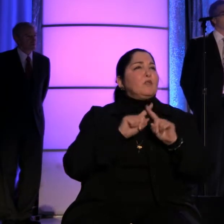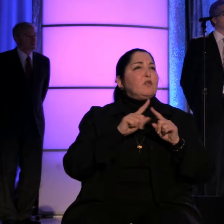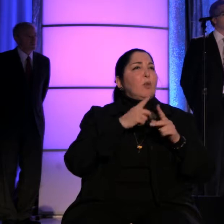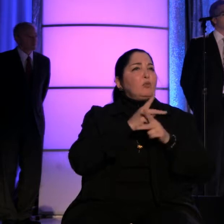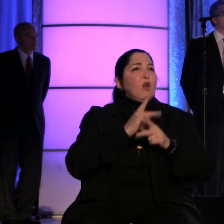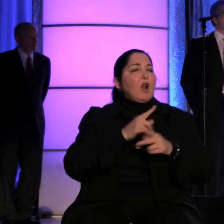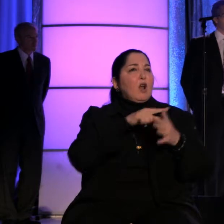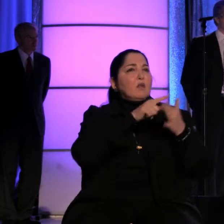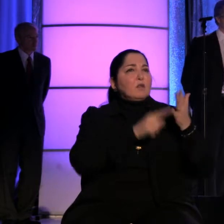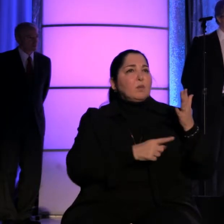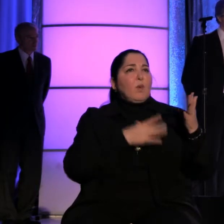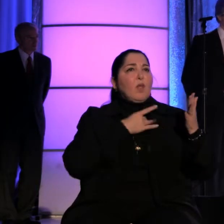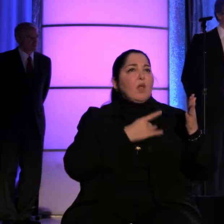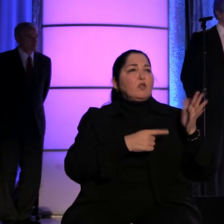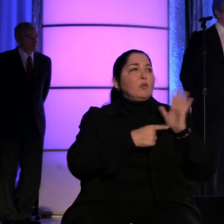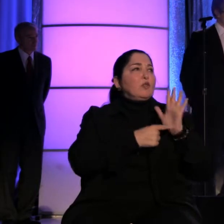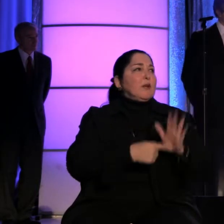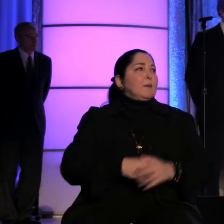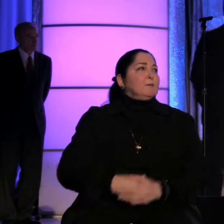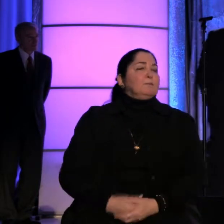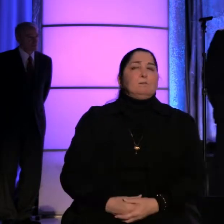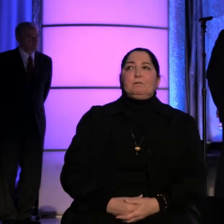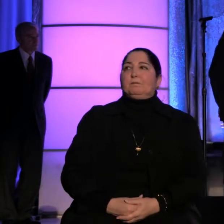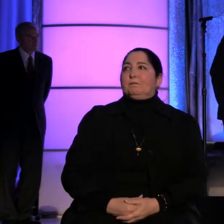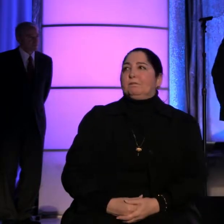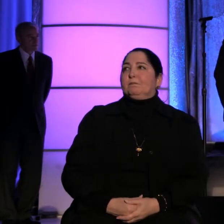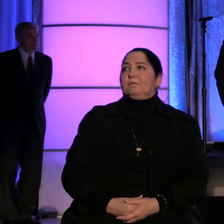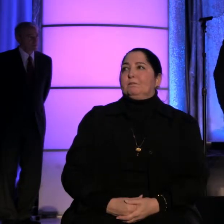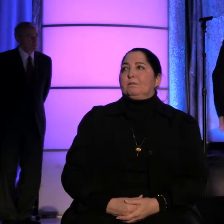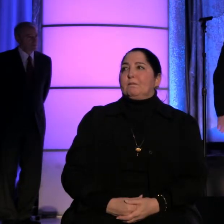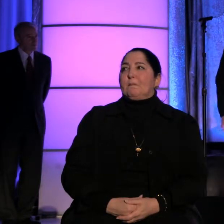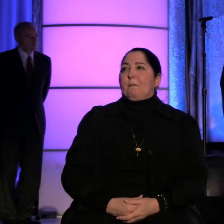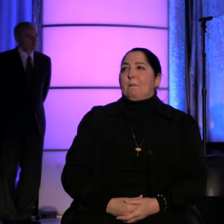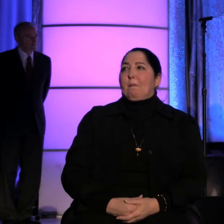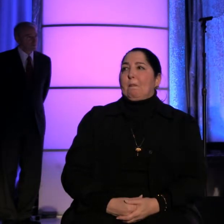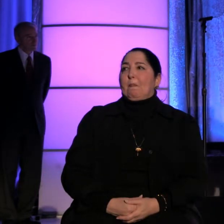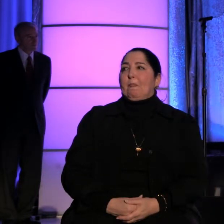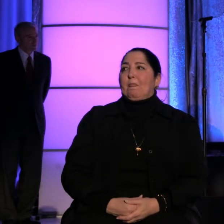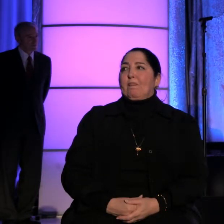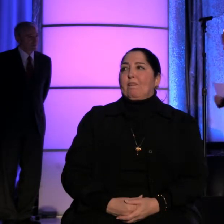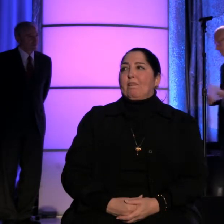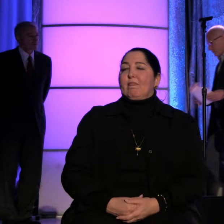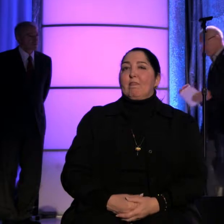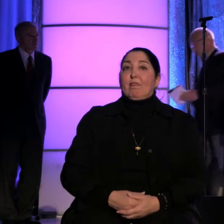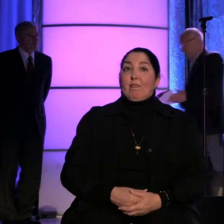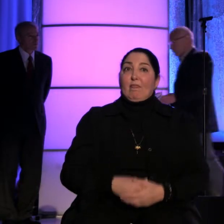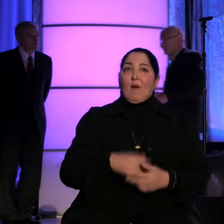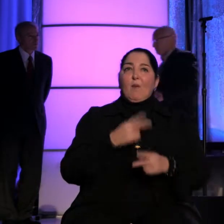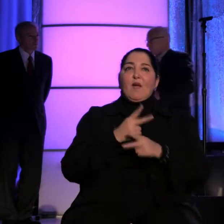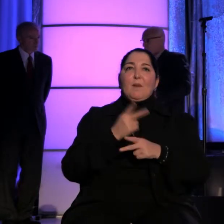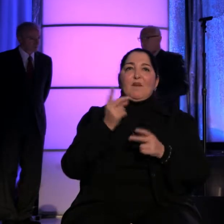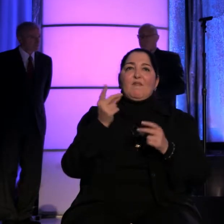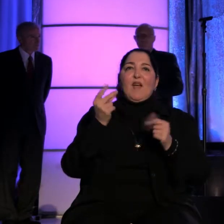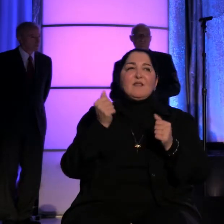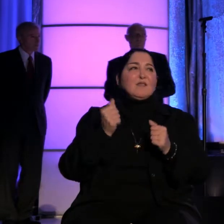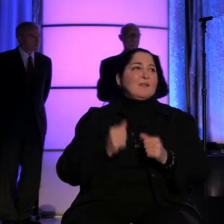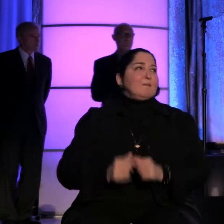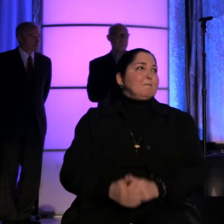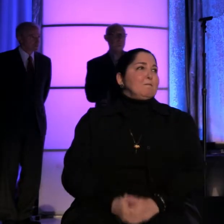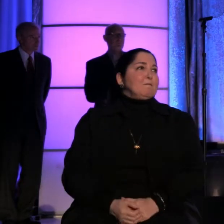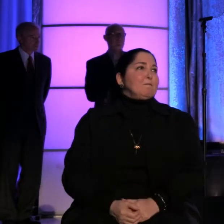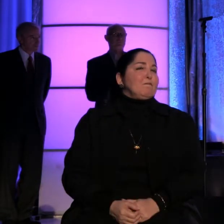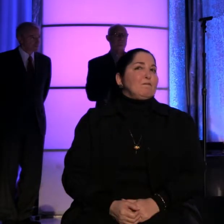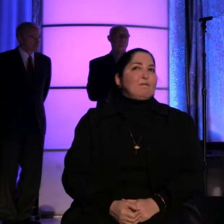present with you, and so Ben will take you through those right now. Thank you. And we'll keep this quick. And I appreciate there's a